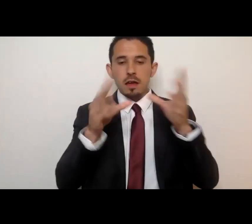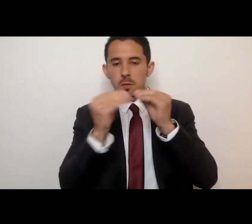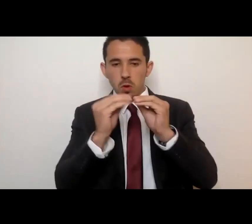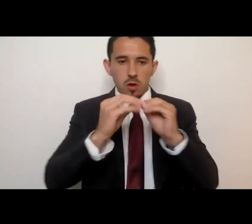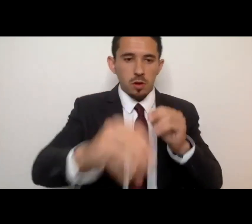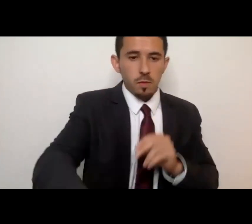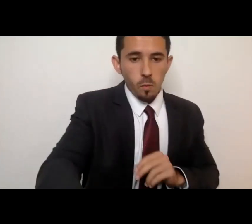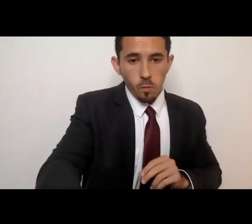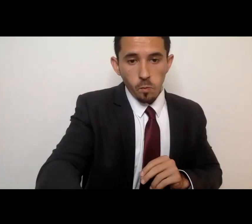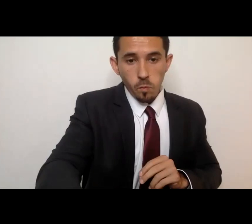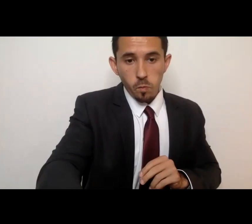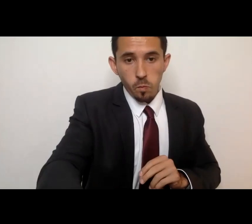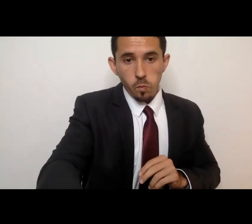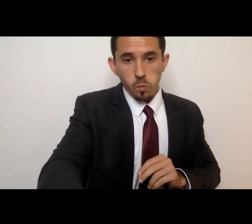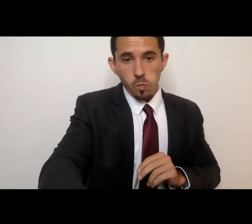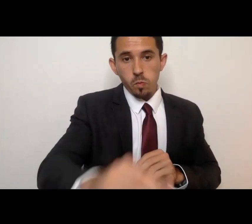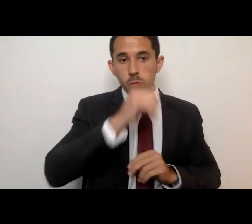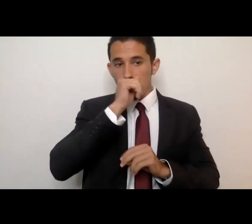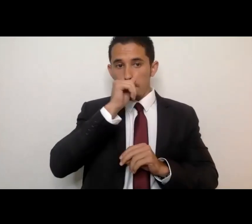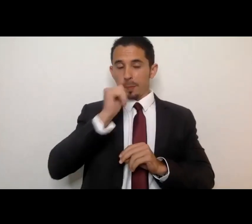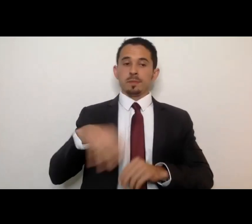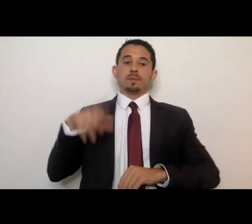That was the most significant and interesting finding, but there is more.